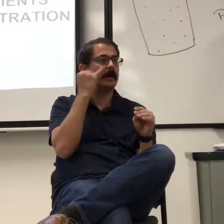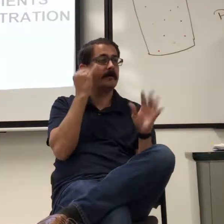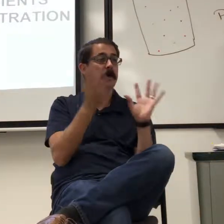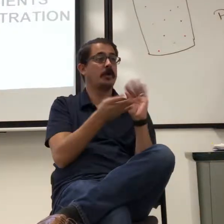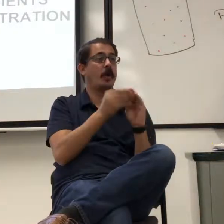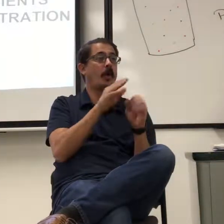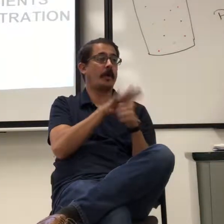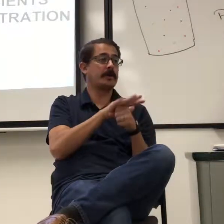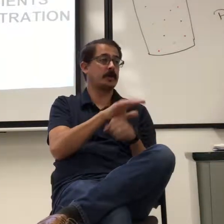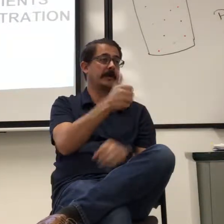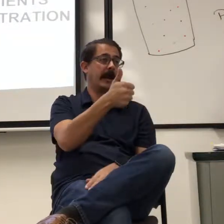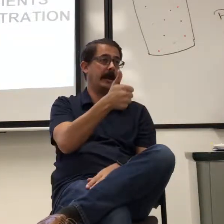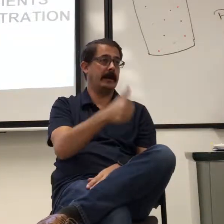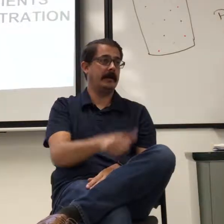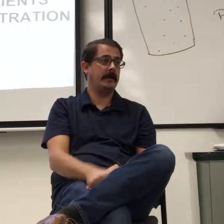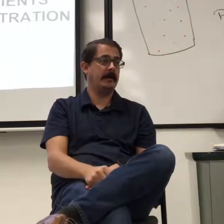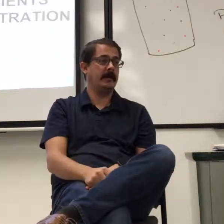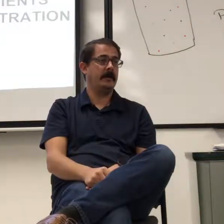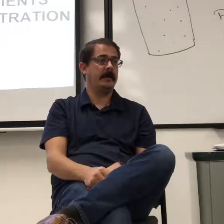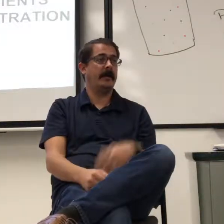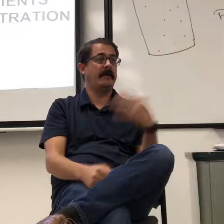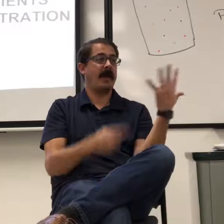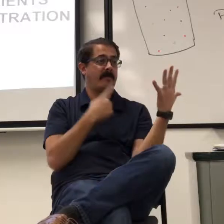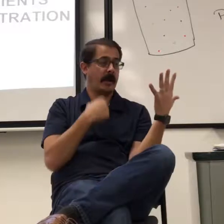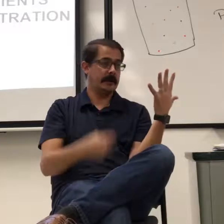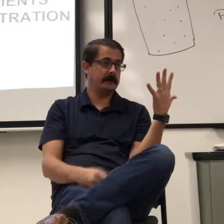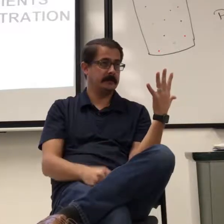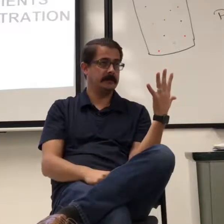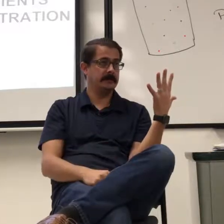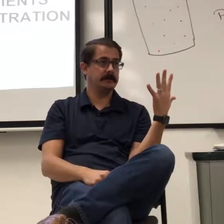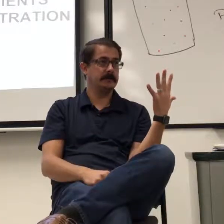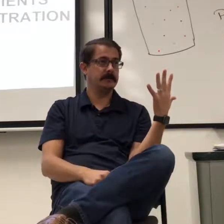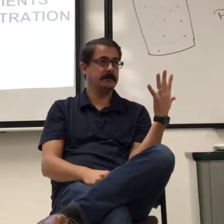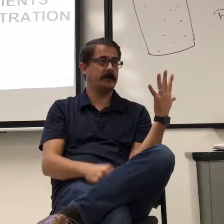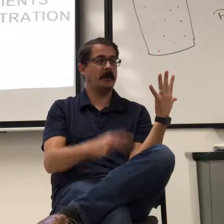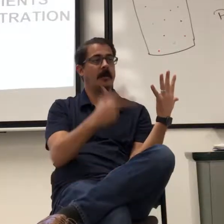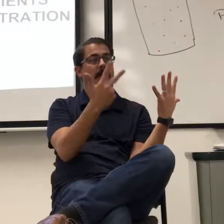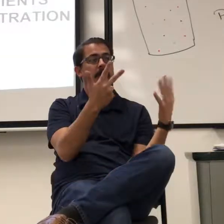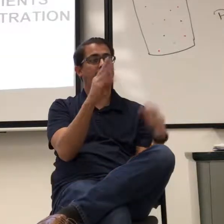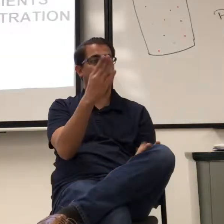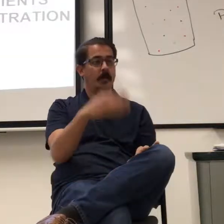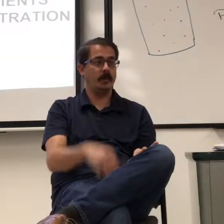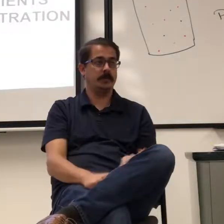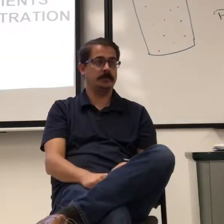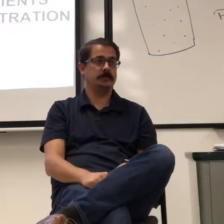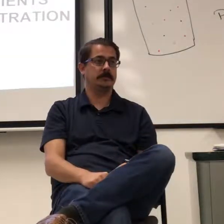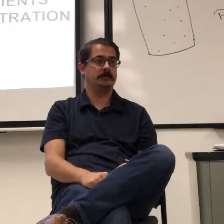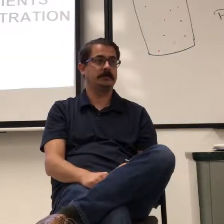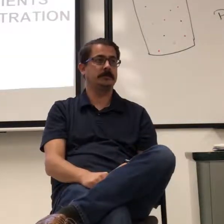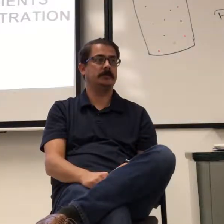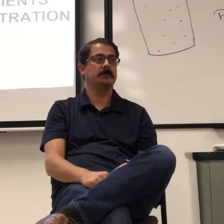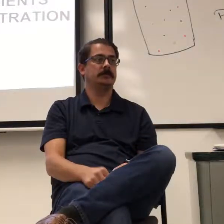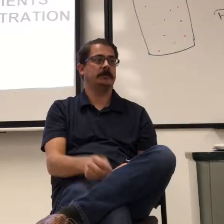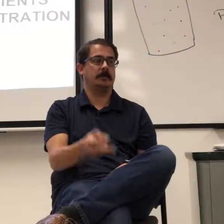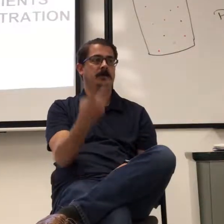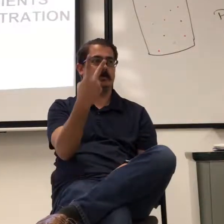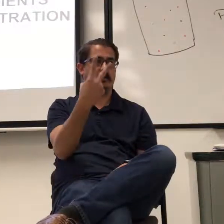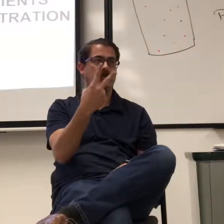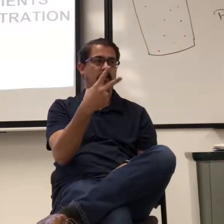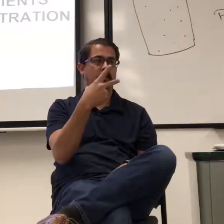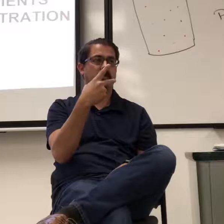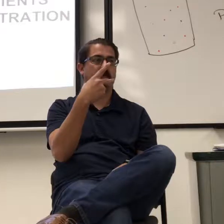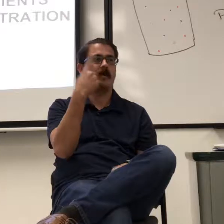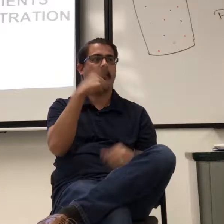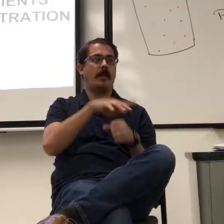10. 5 is due to the red, 3 to the blue, and 2 would be the partial pressure